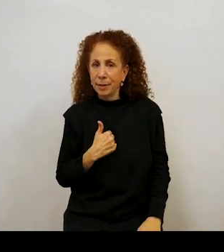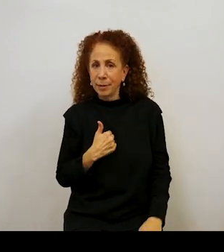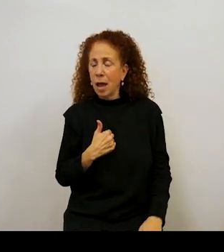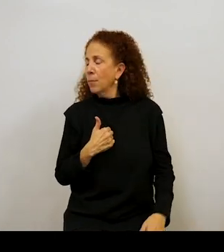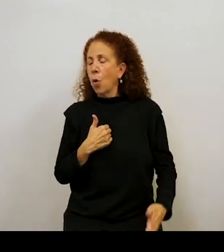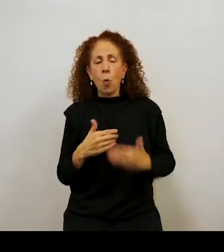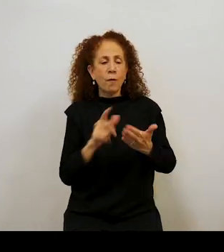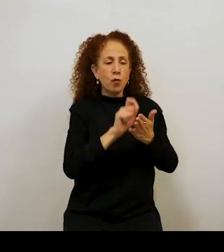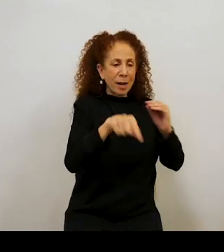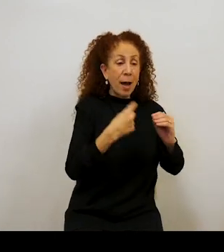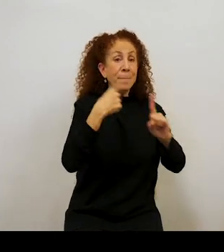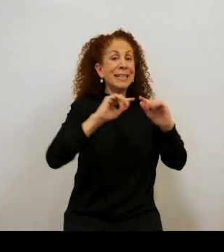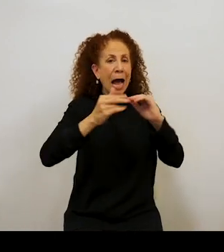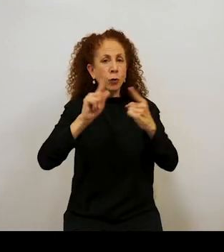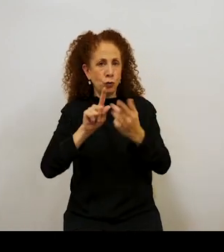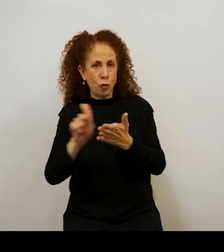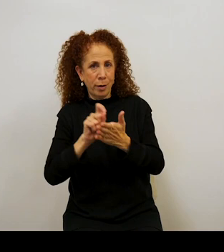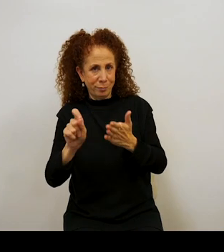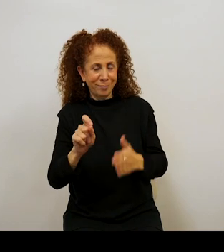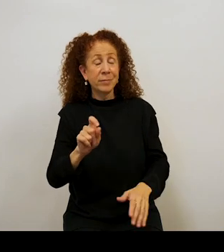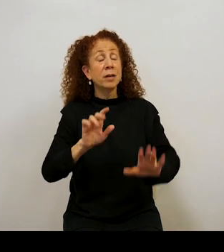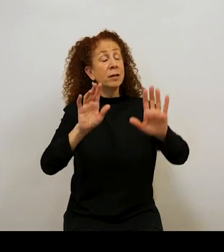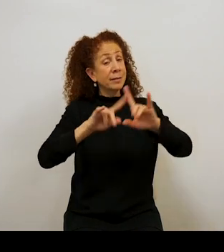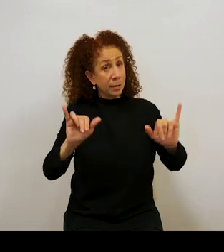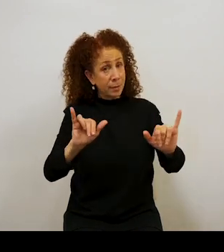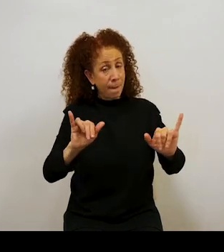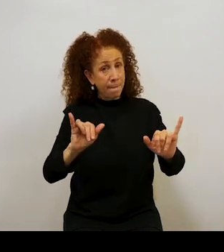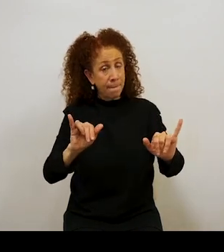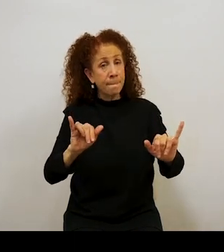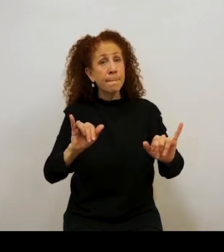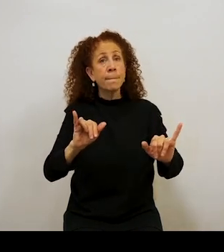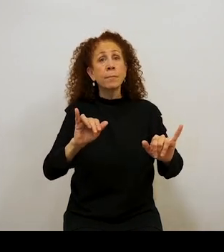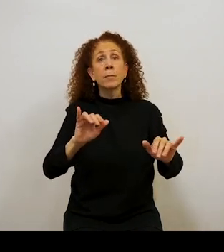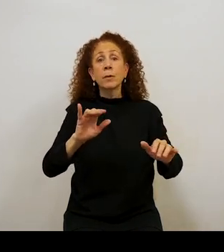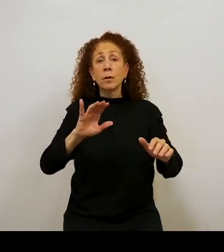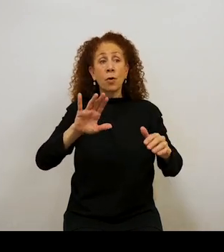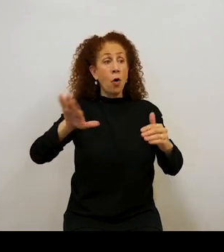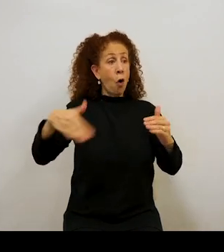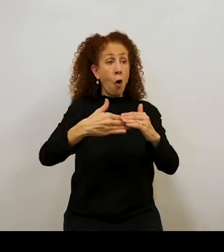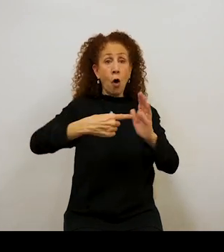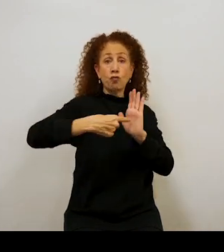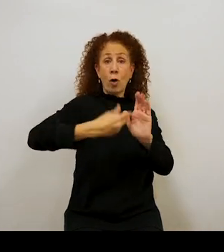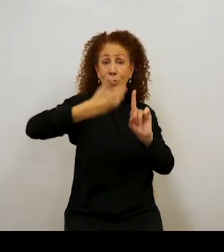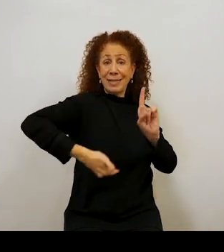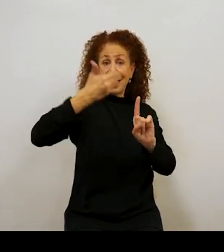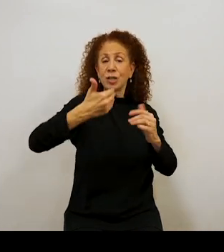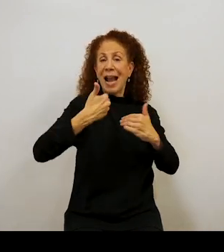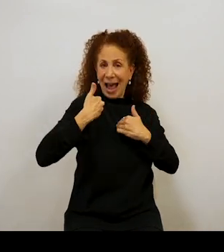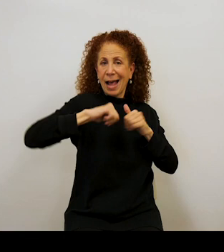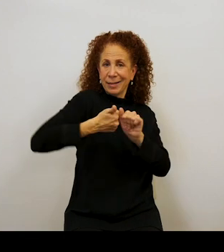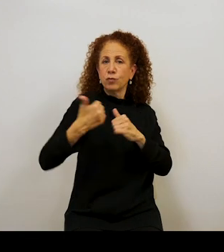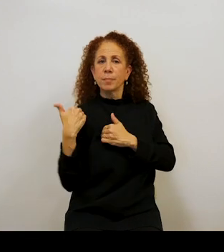writing, including how to write. Having said that, all representation brings with it responsibilities.